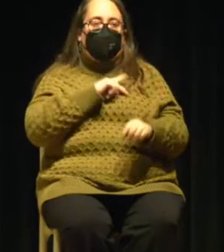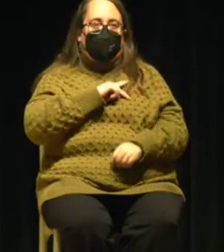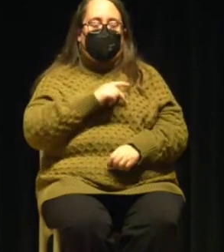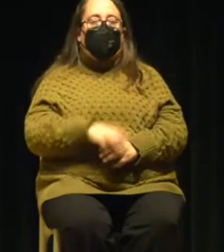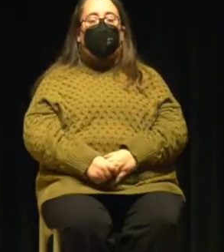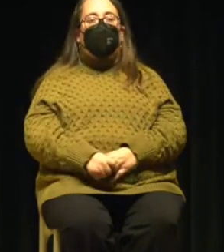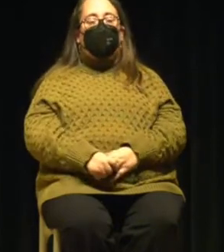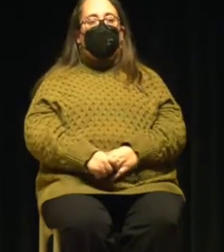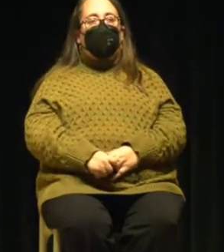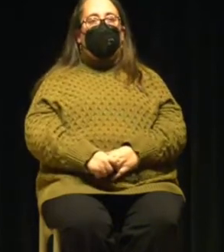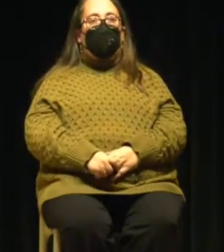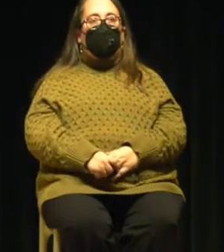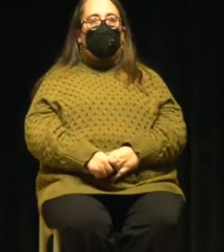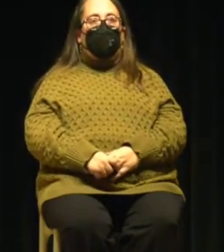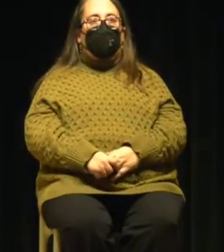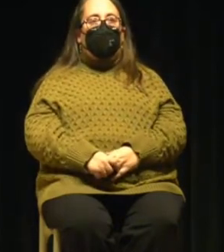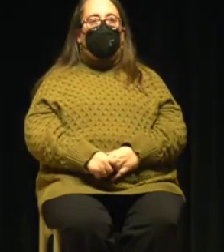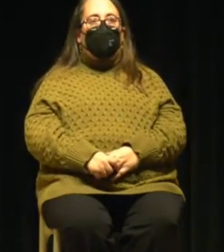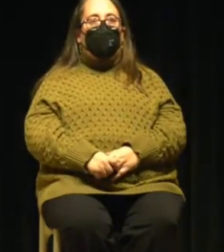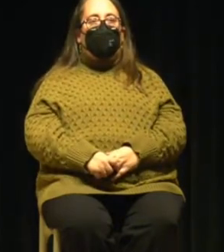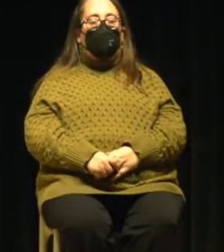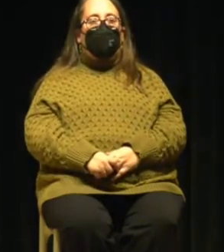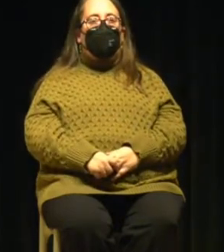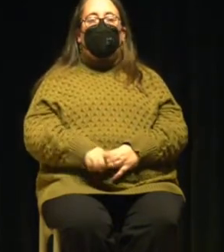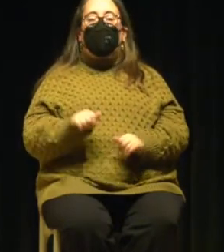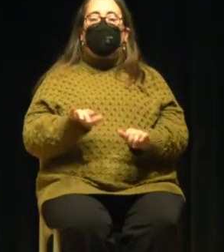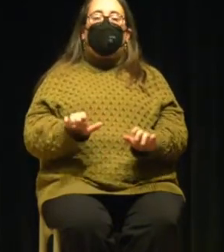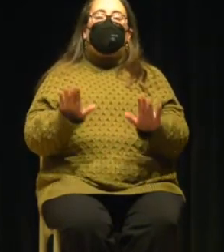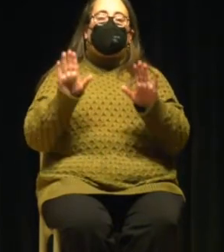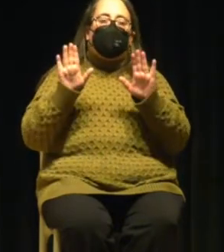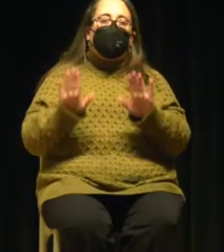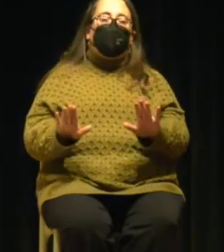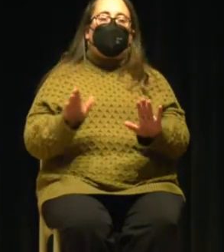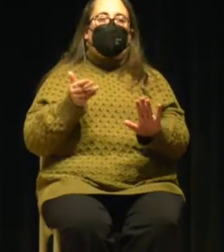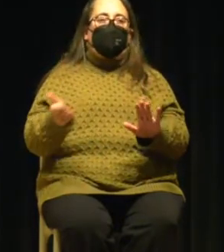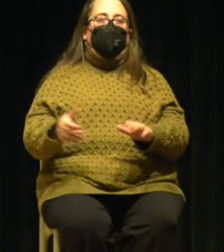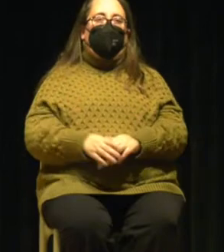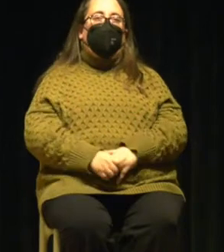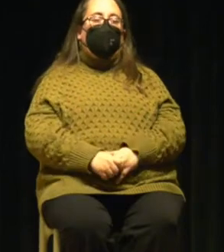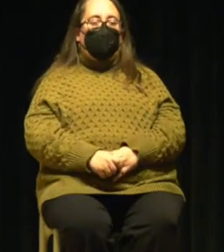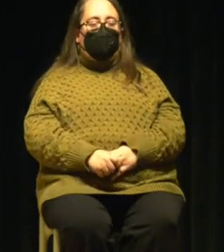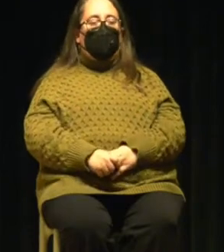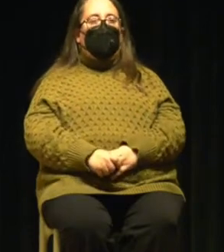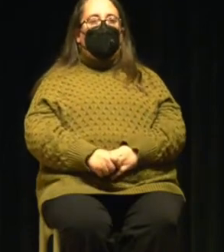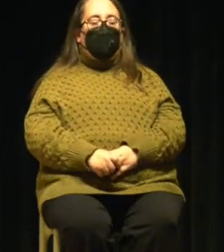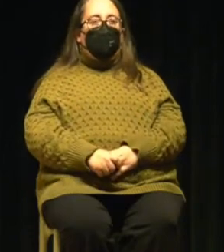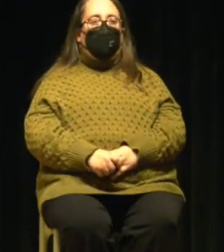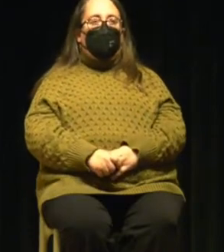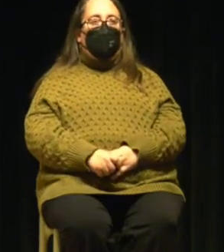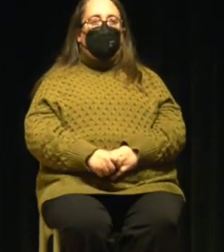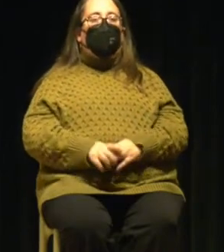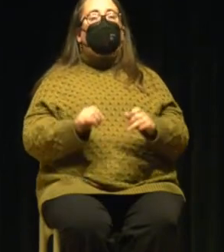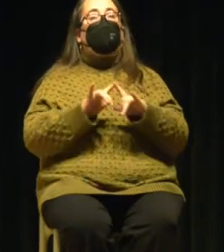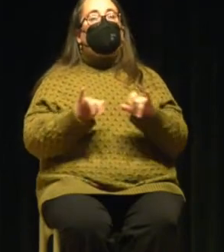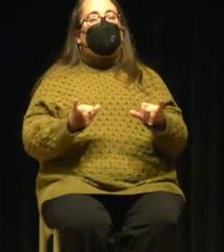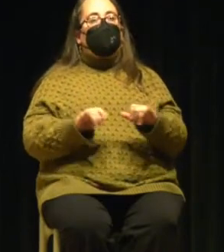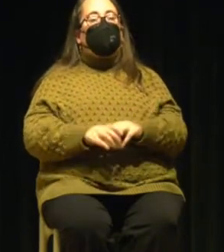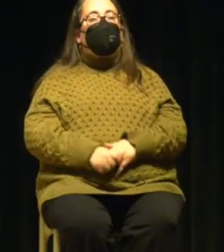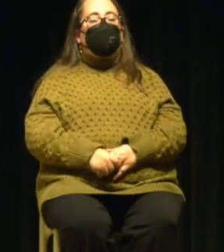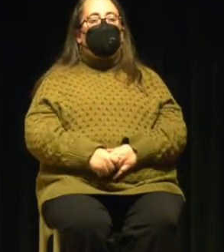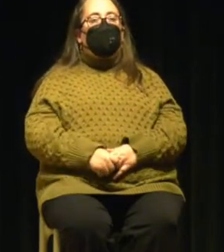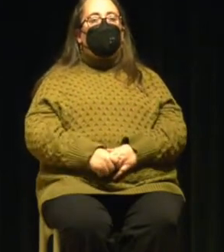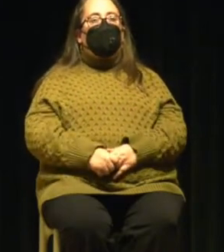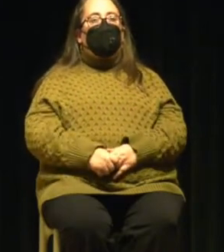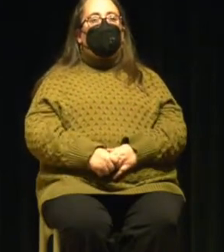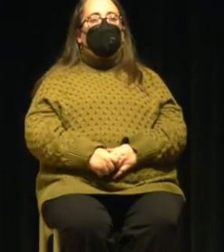Like you, you have just done incredible things. And at the same time, you know, I said,